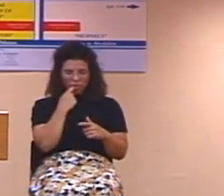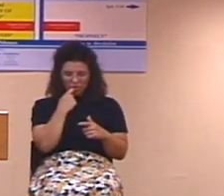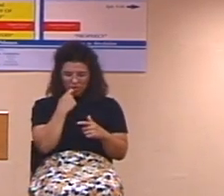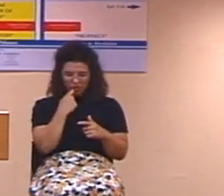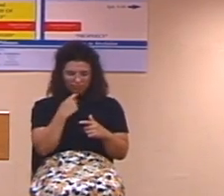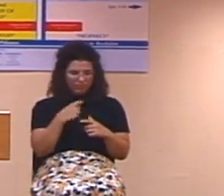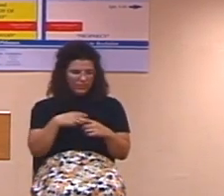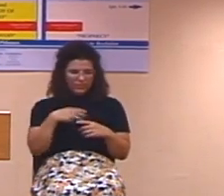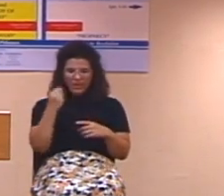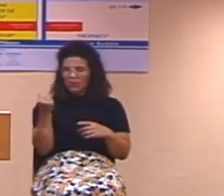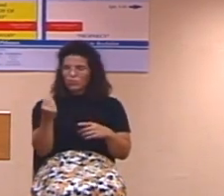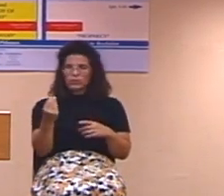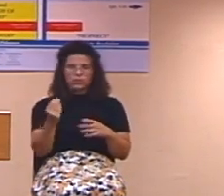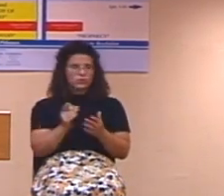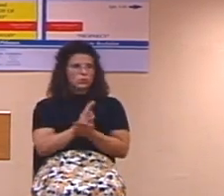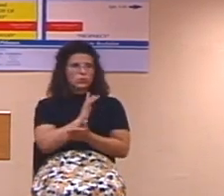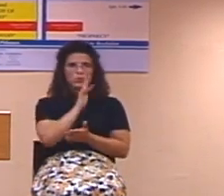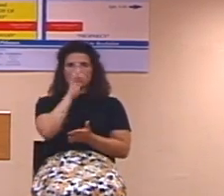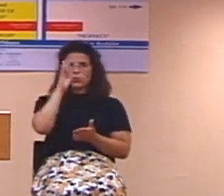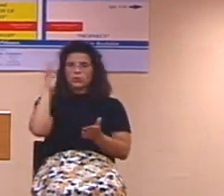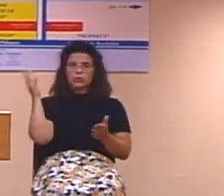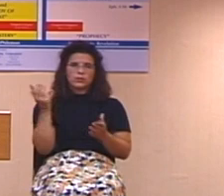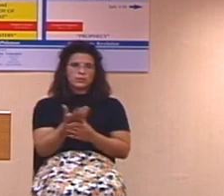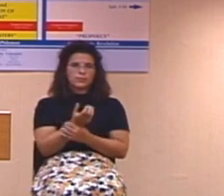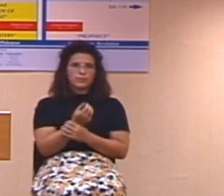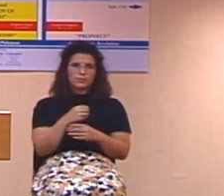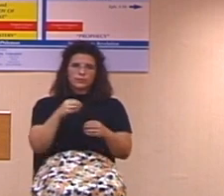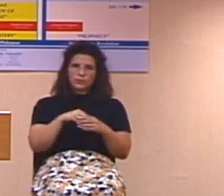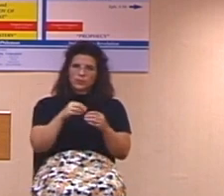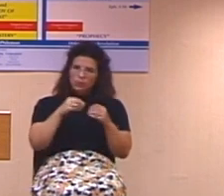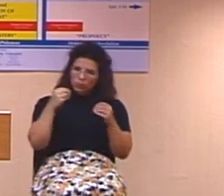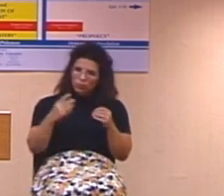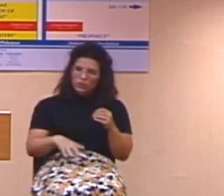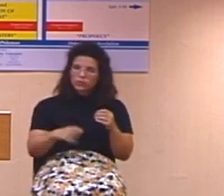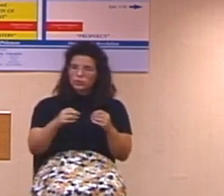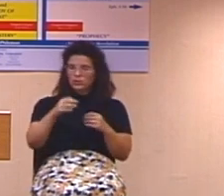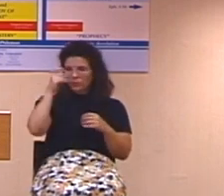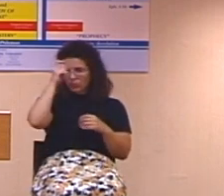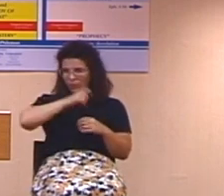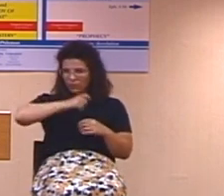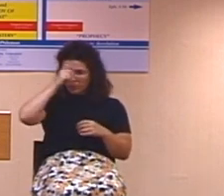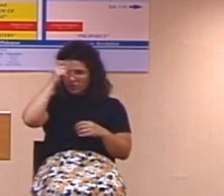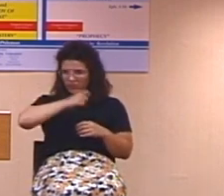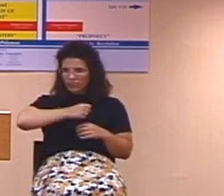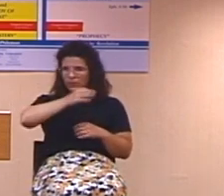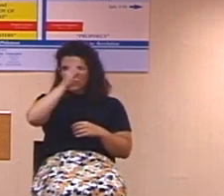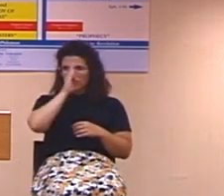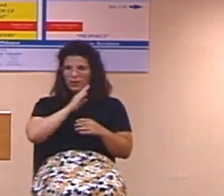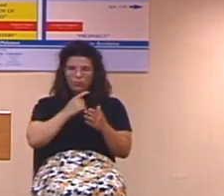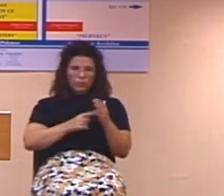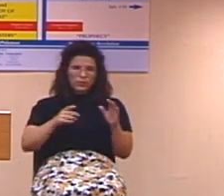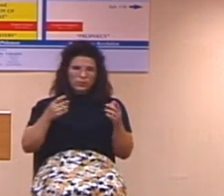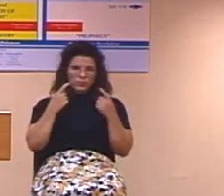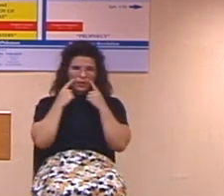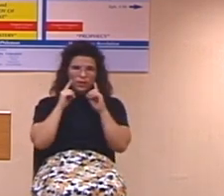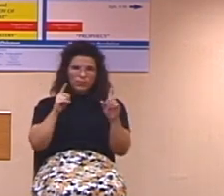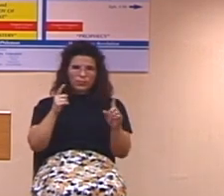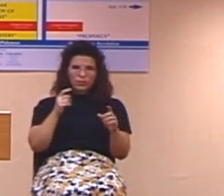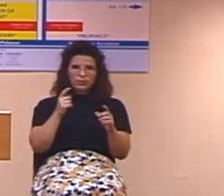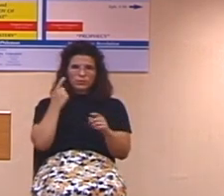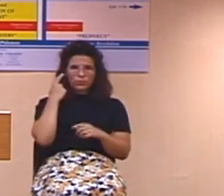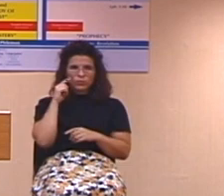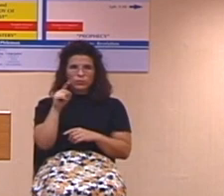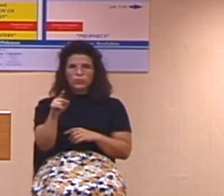this glorious exhortation of the riches of the wisdom of God at what he's done for you.